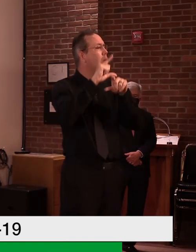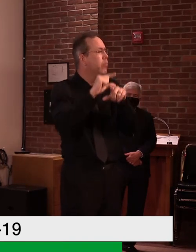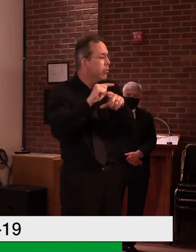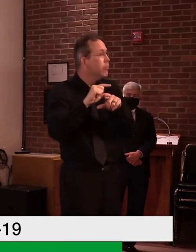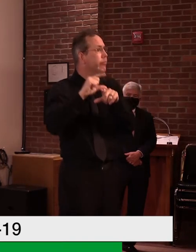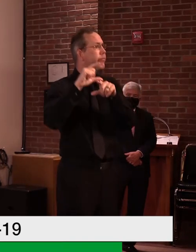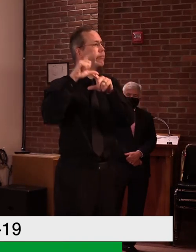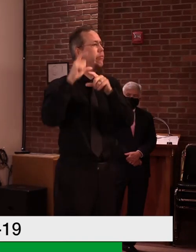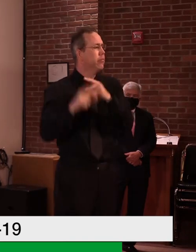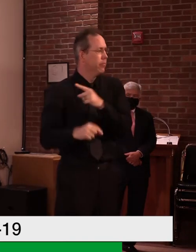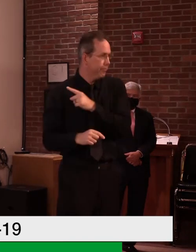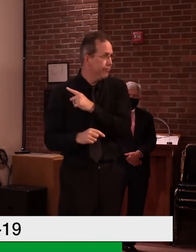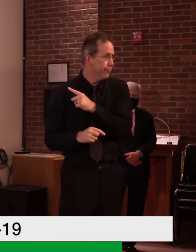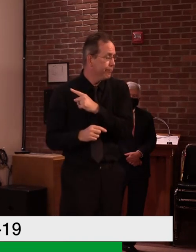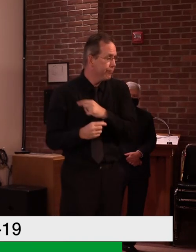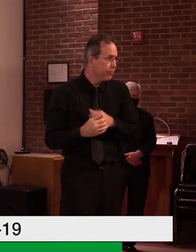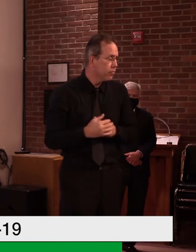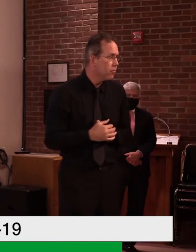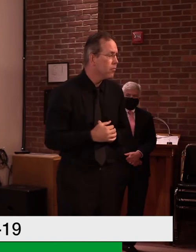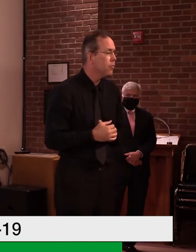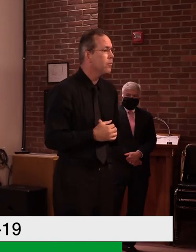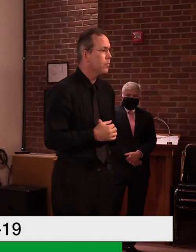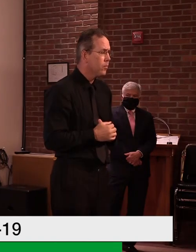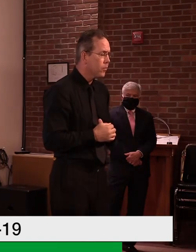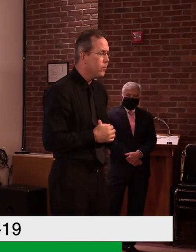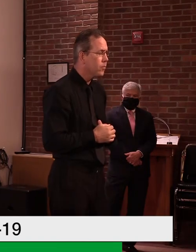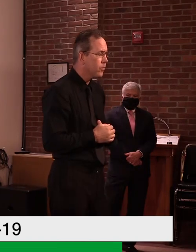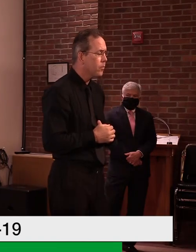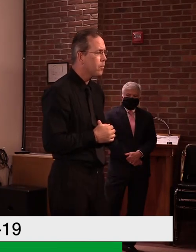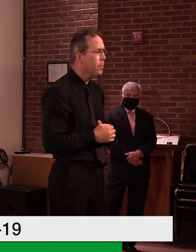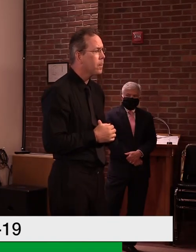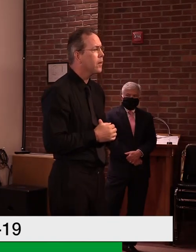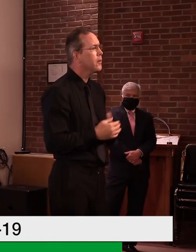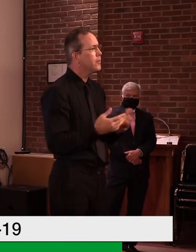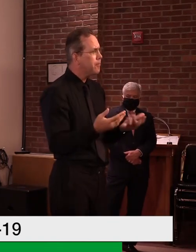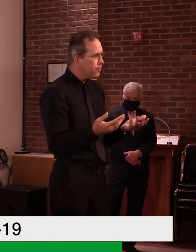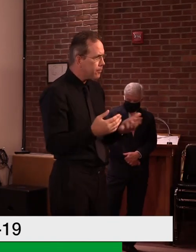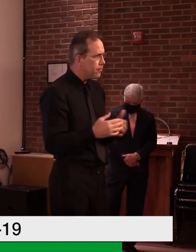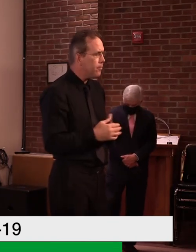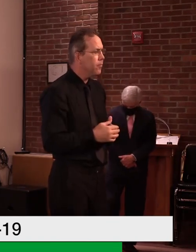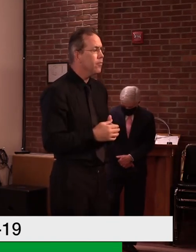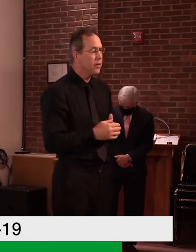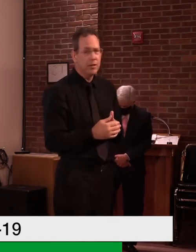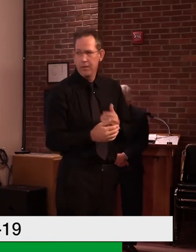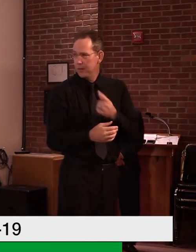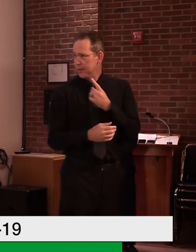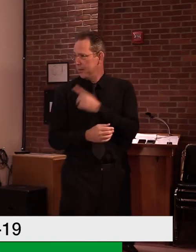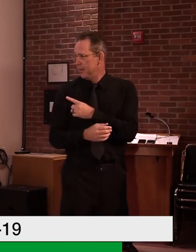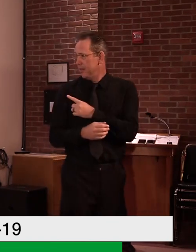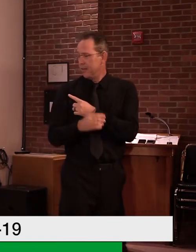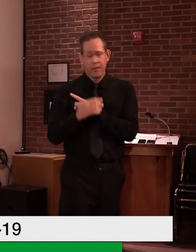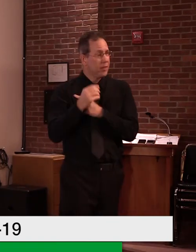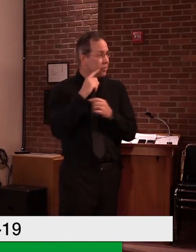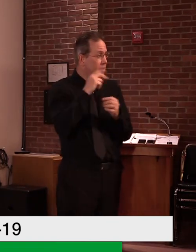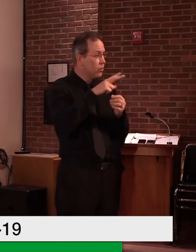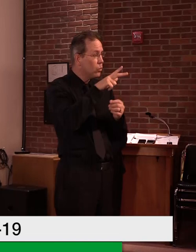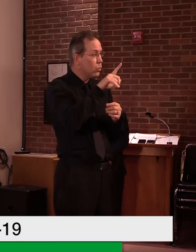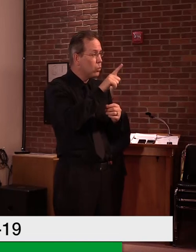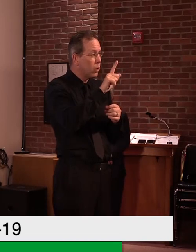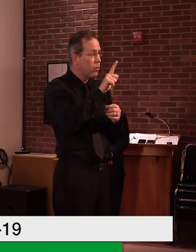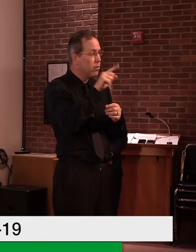case-over-case growth in the Northeast. Although this is certainly not the explosive growth that other parts of the country have been